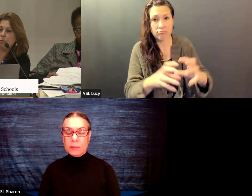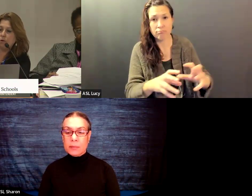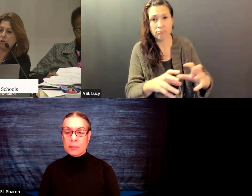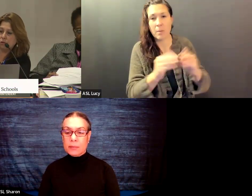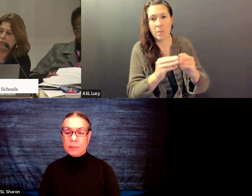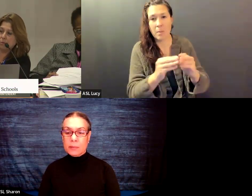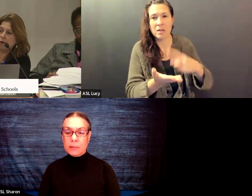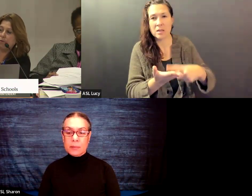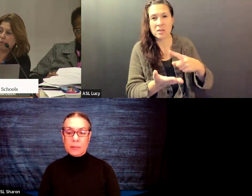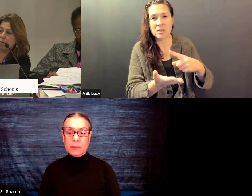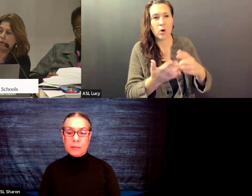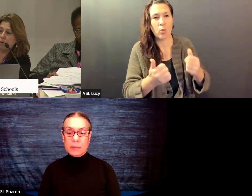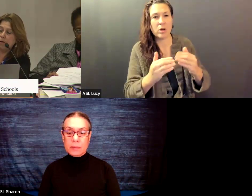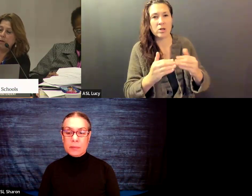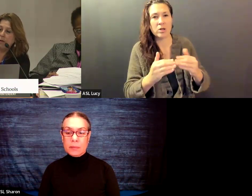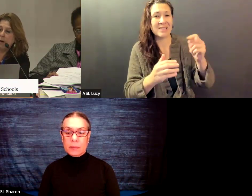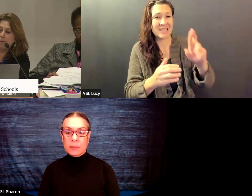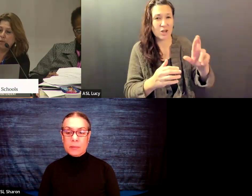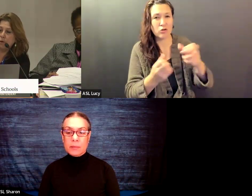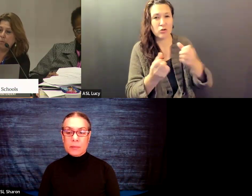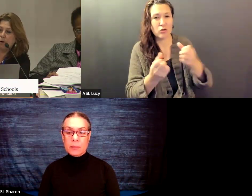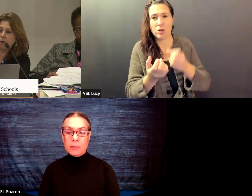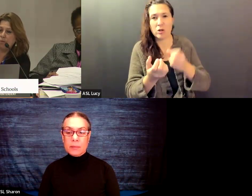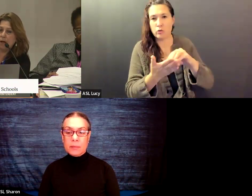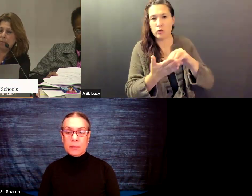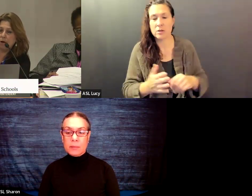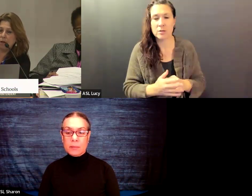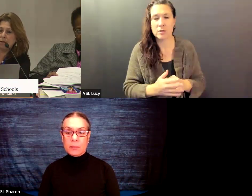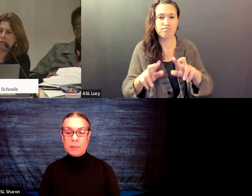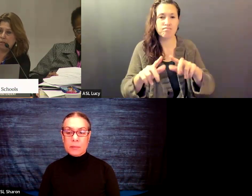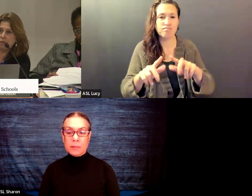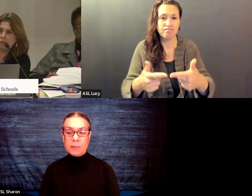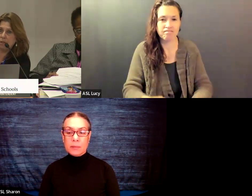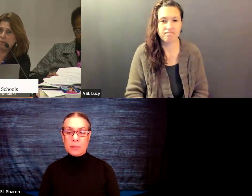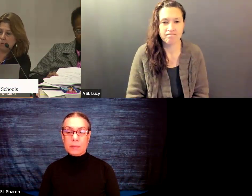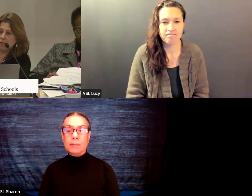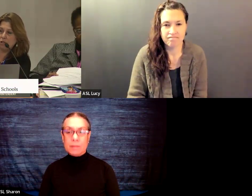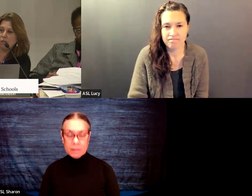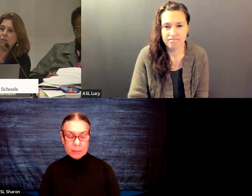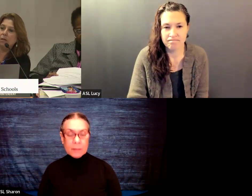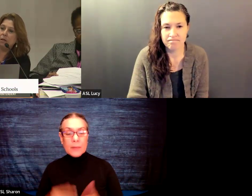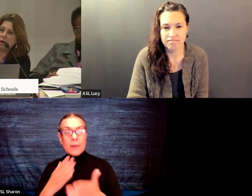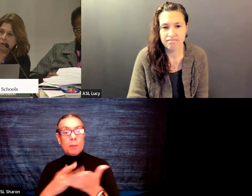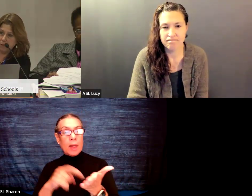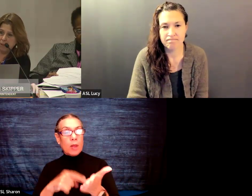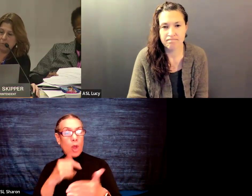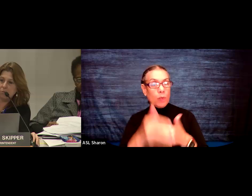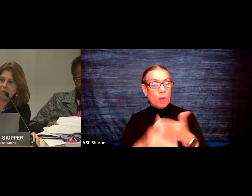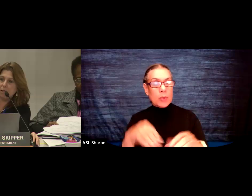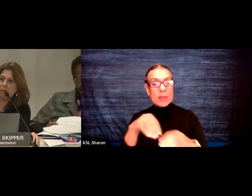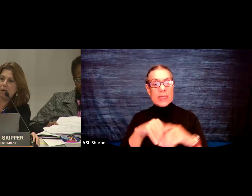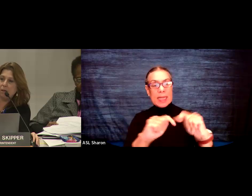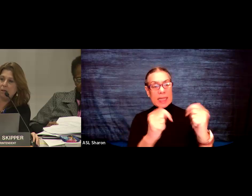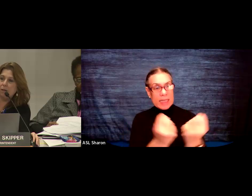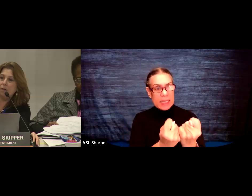supports for students brought forward. So part of that progress is in the team formation, how often the teams